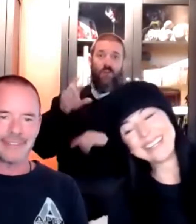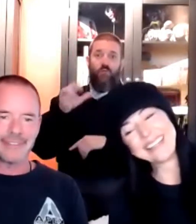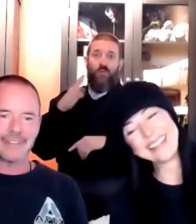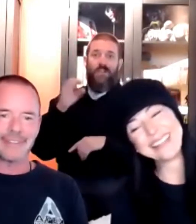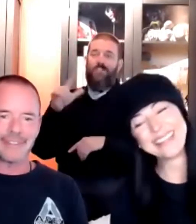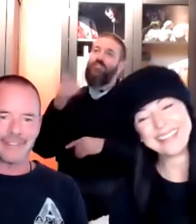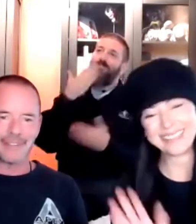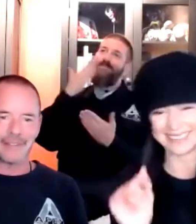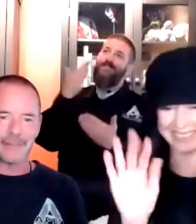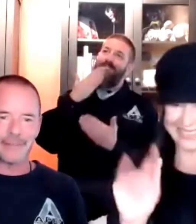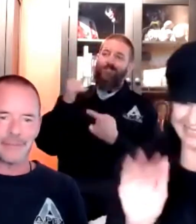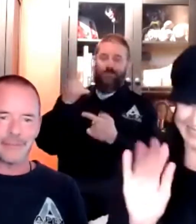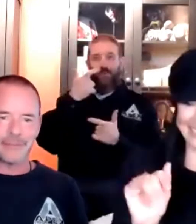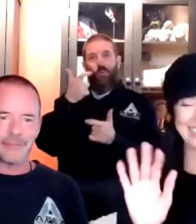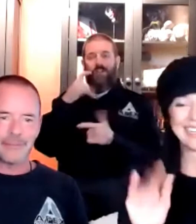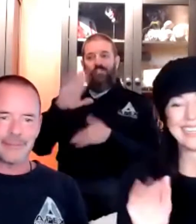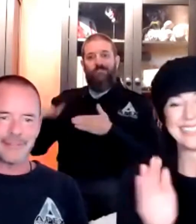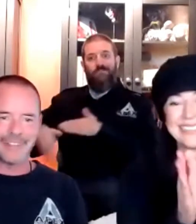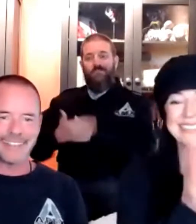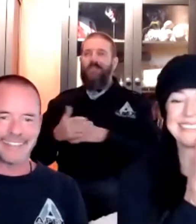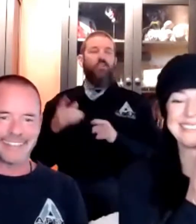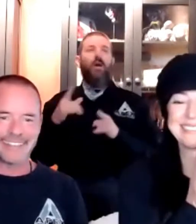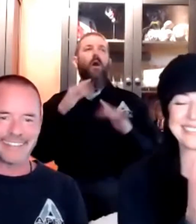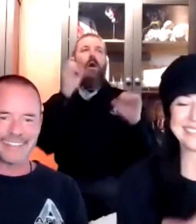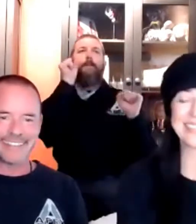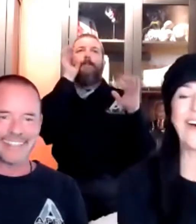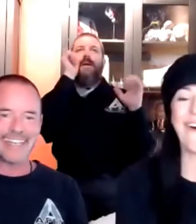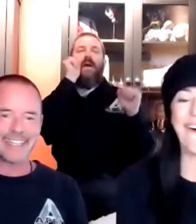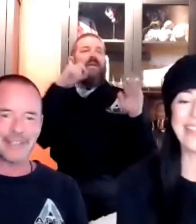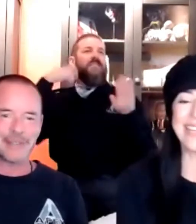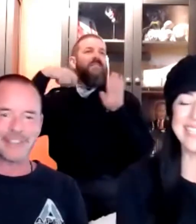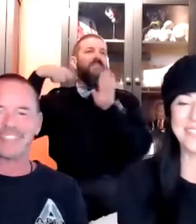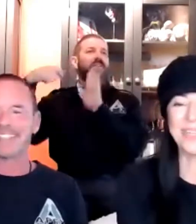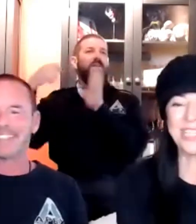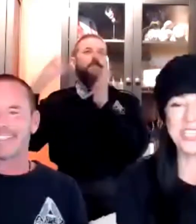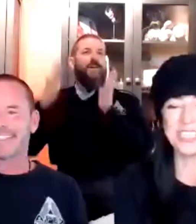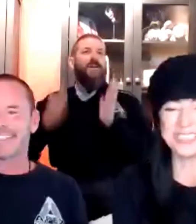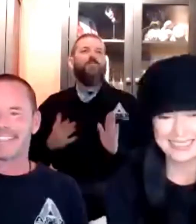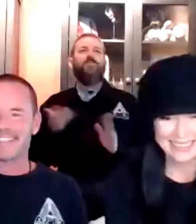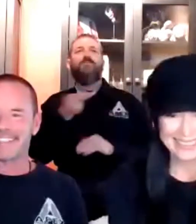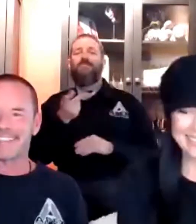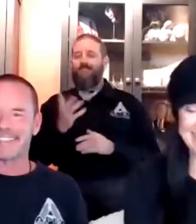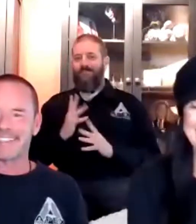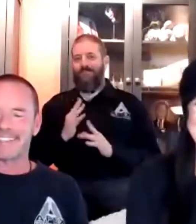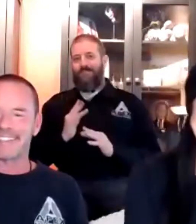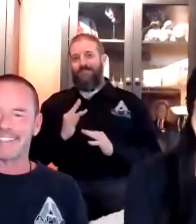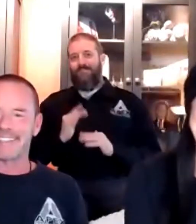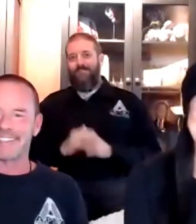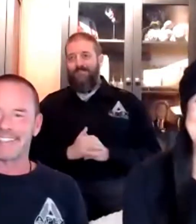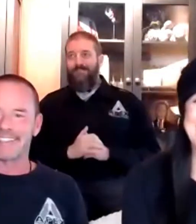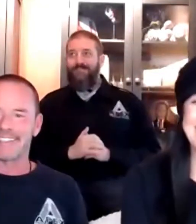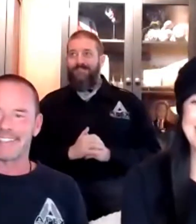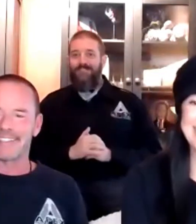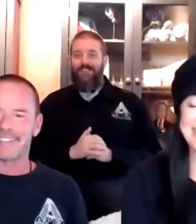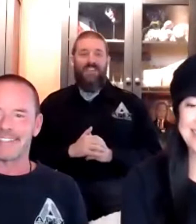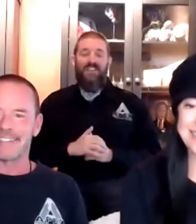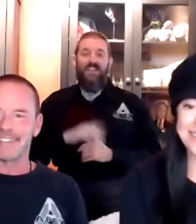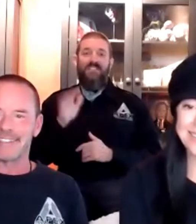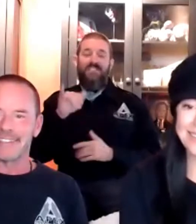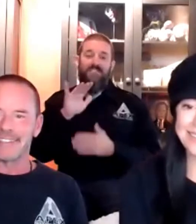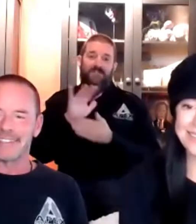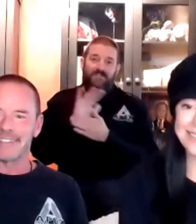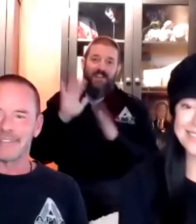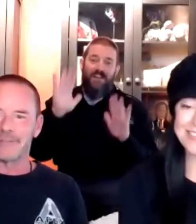says, you guys are amazing filmmakers, filling my heart with love. This is so fabulous. This is so cute, so